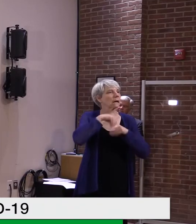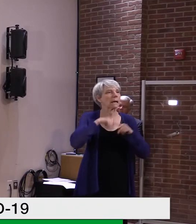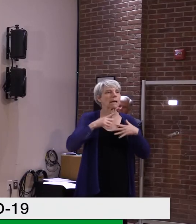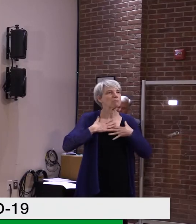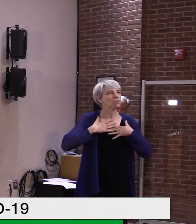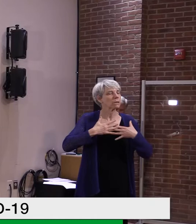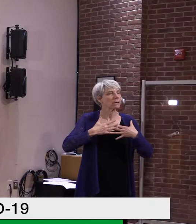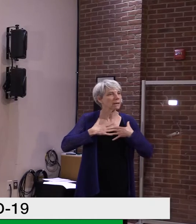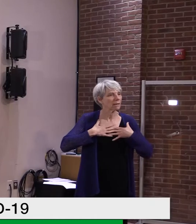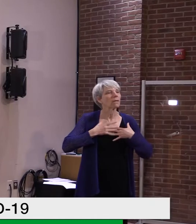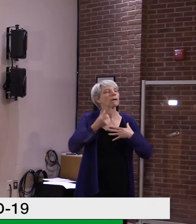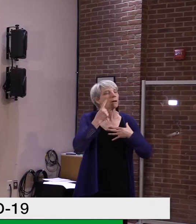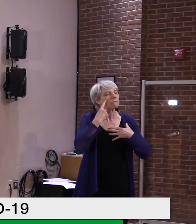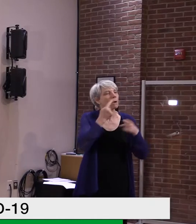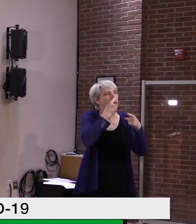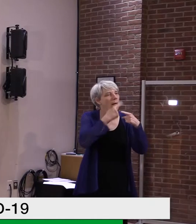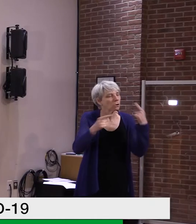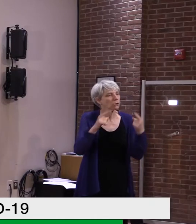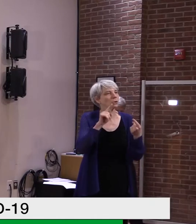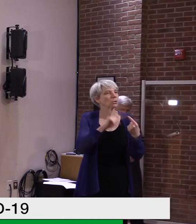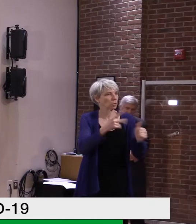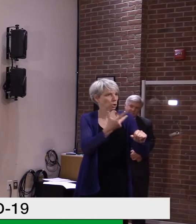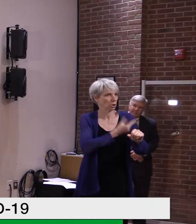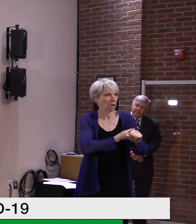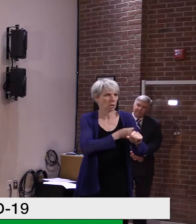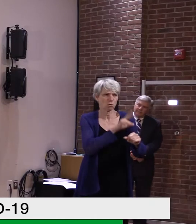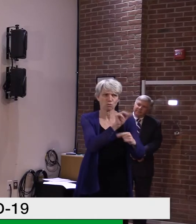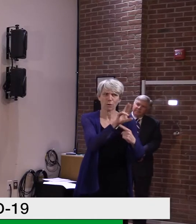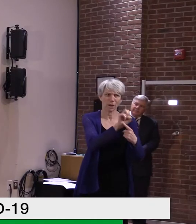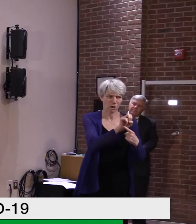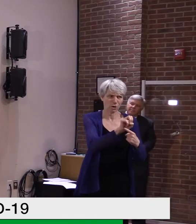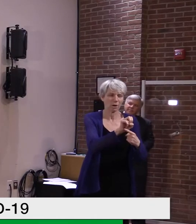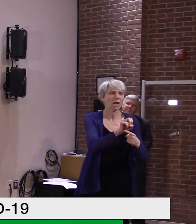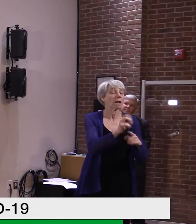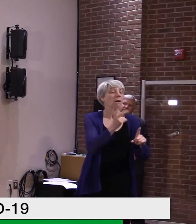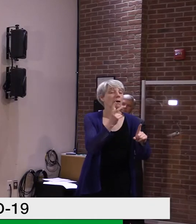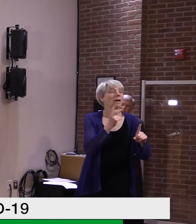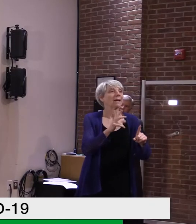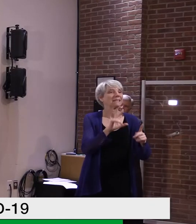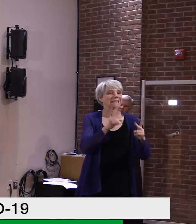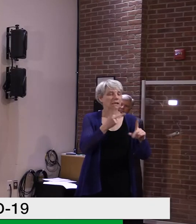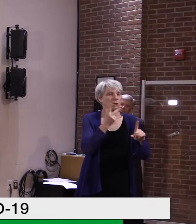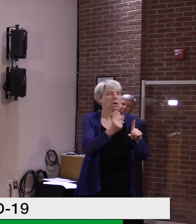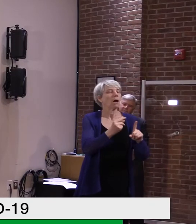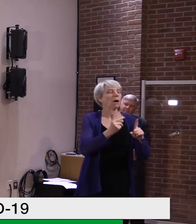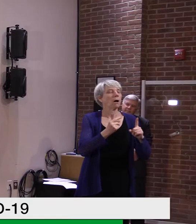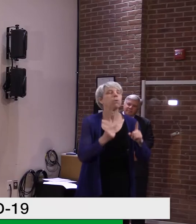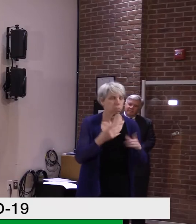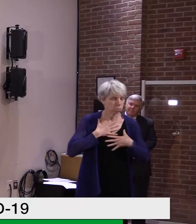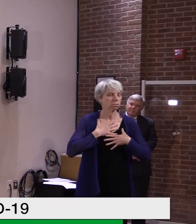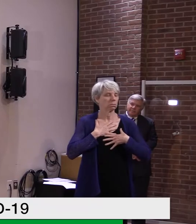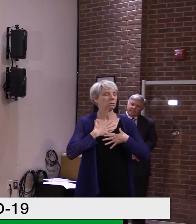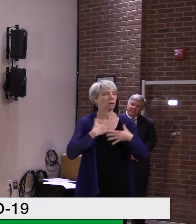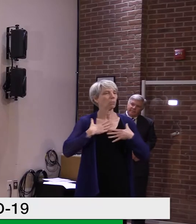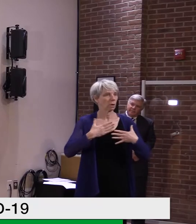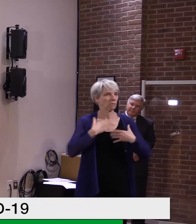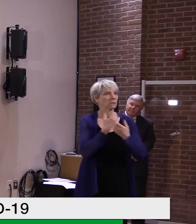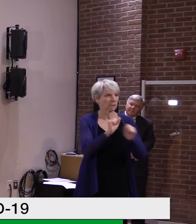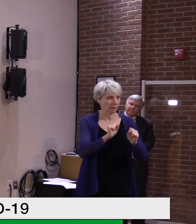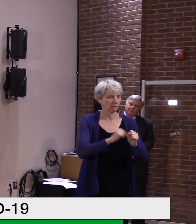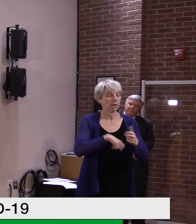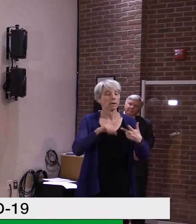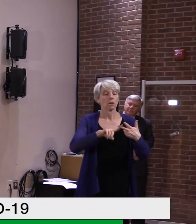manageable. And then with the Johnson & Johnson, the very rare occurrence of the blood clotting